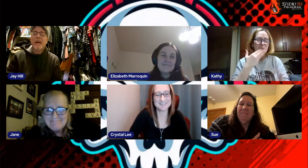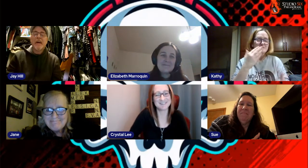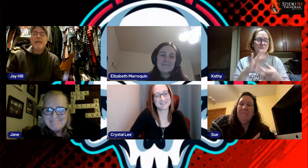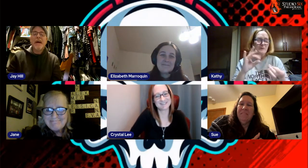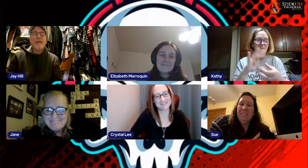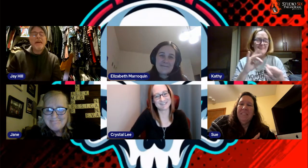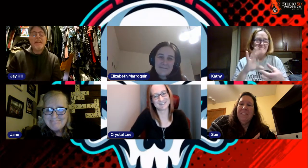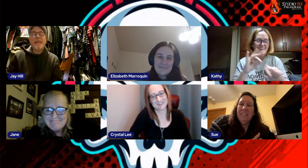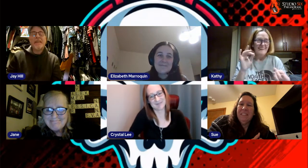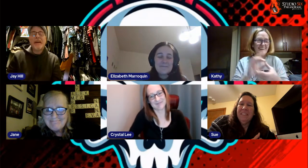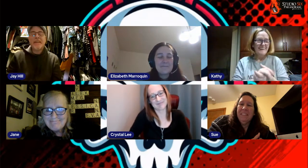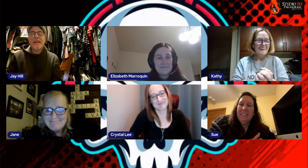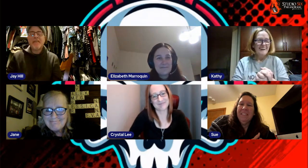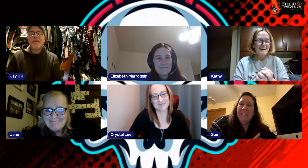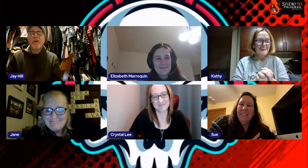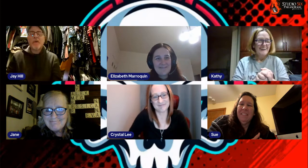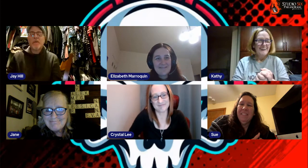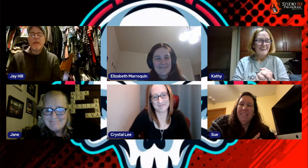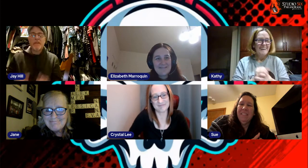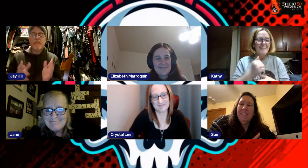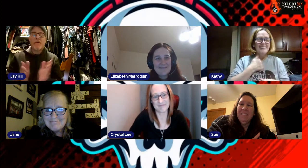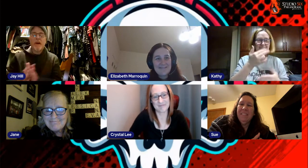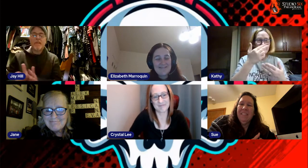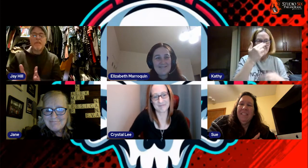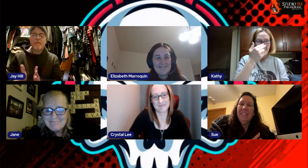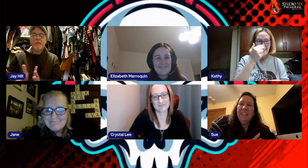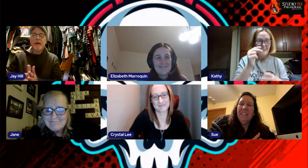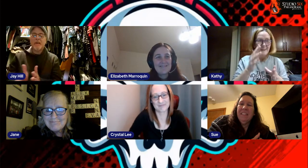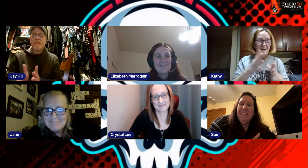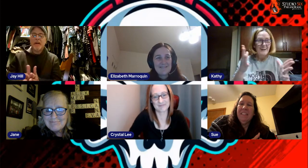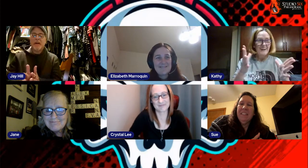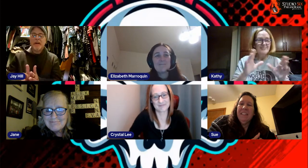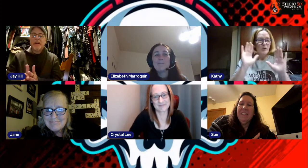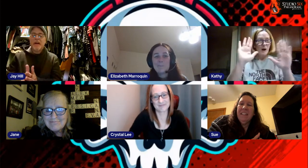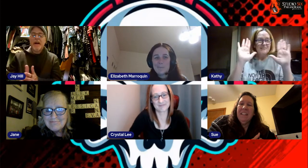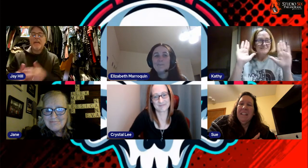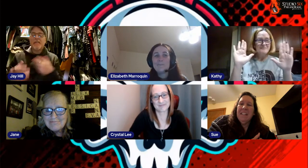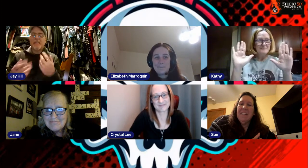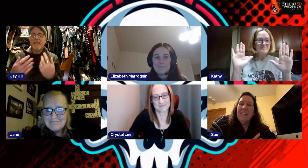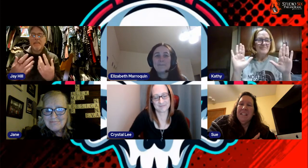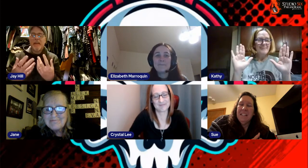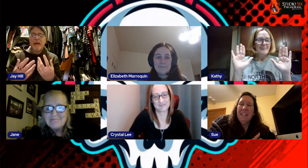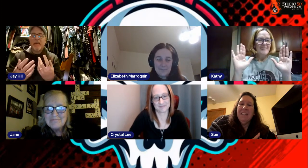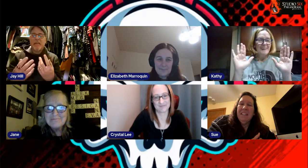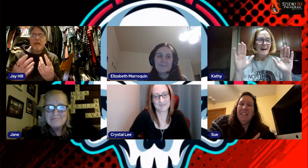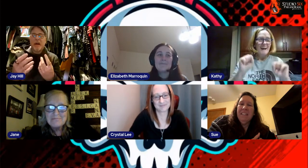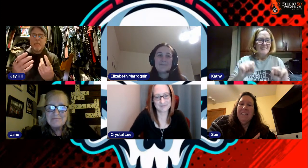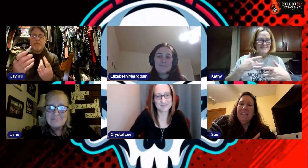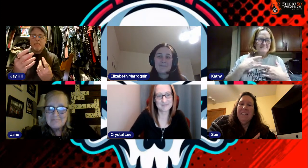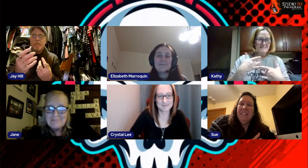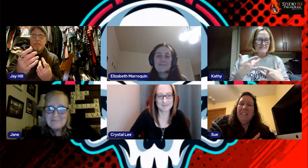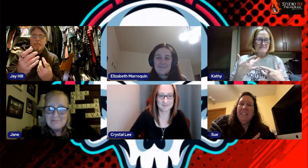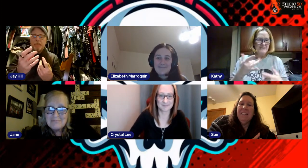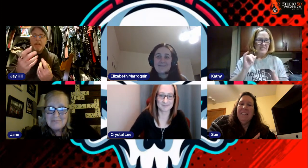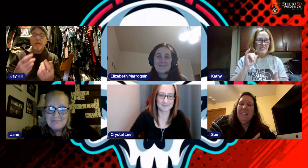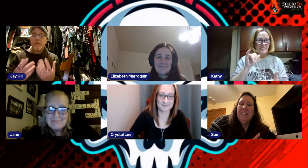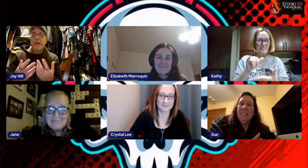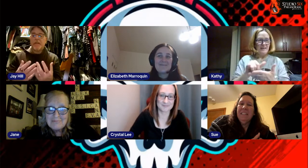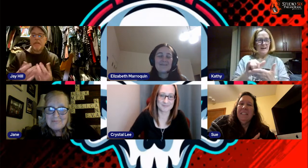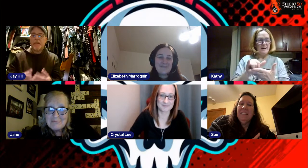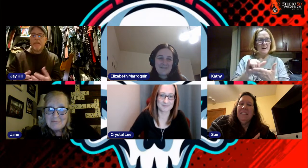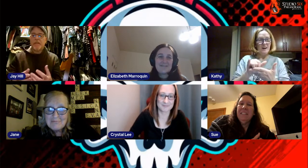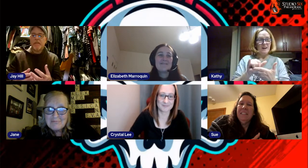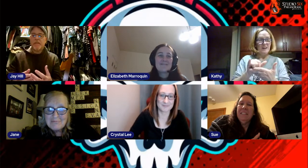Right. Wow. Yeah, that is so awesome. I can sense that that